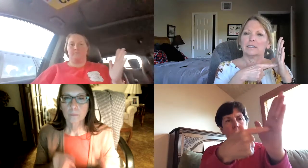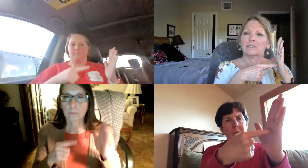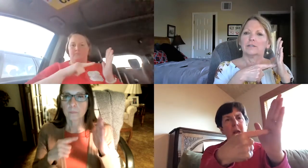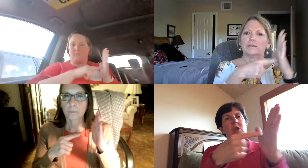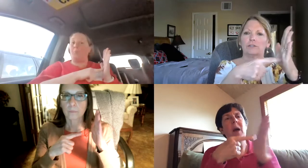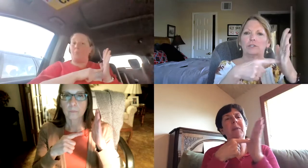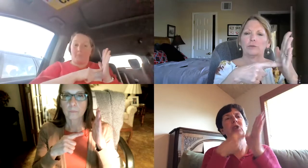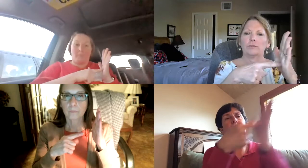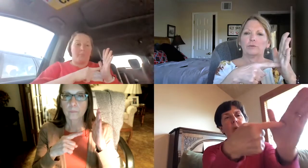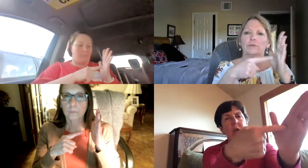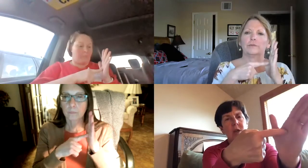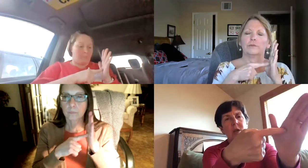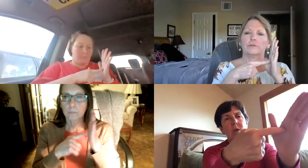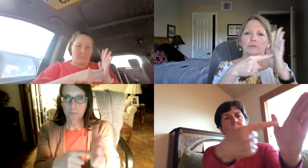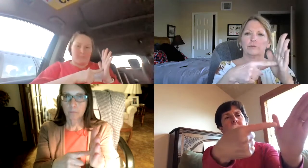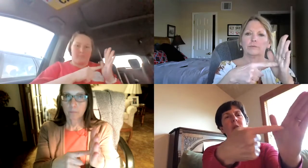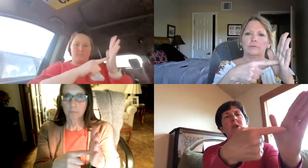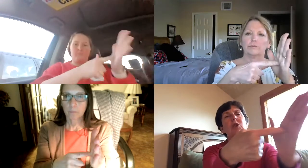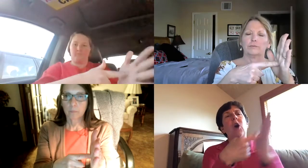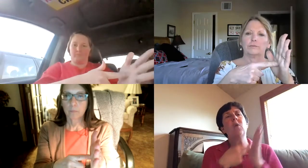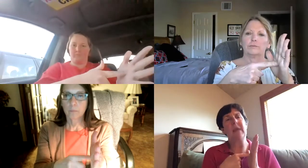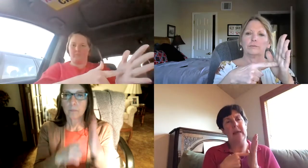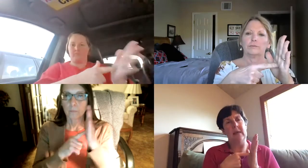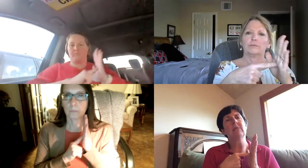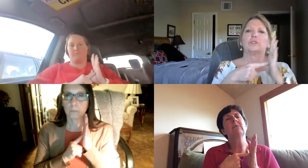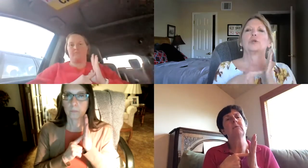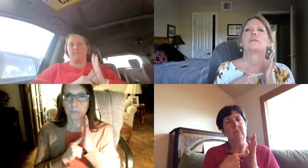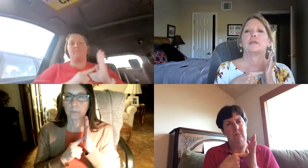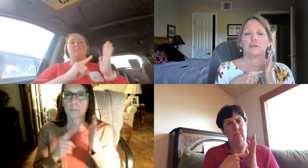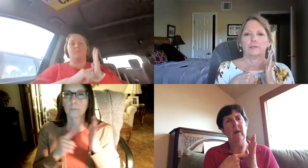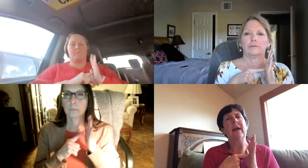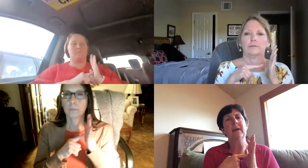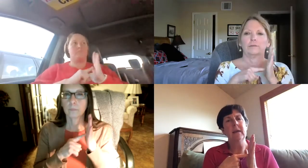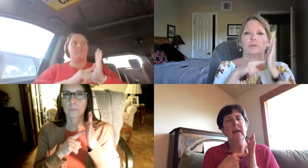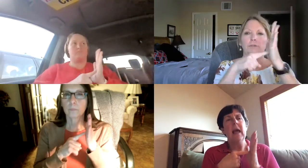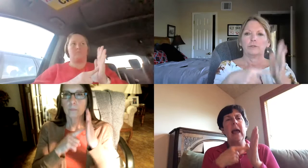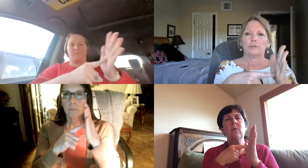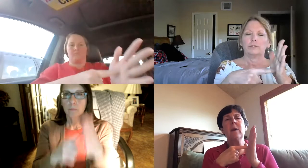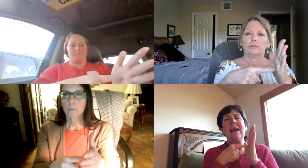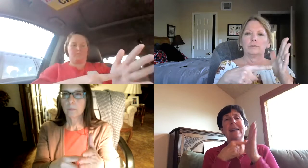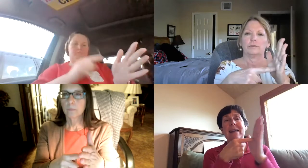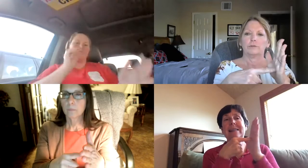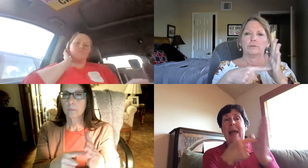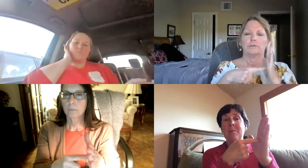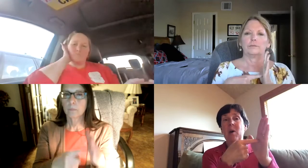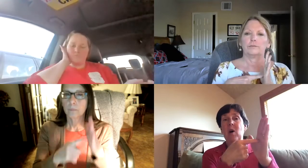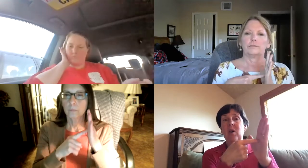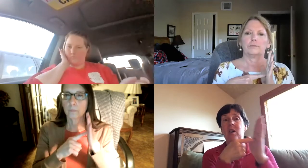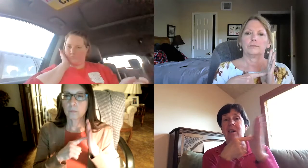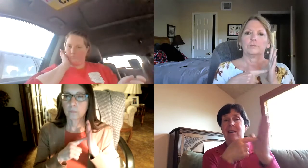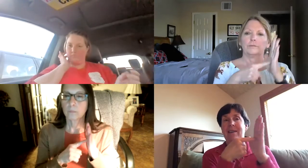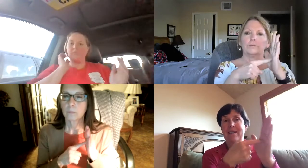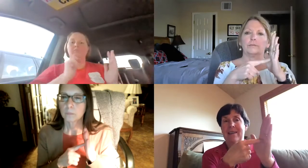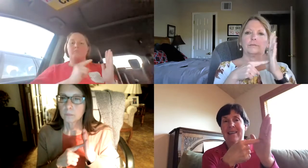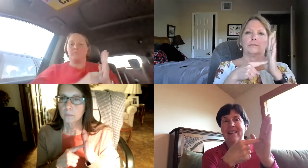show. So I'm going to show you, show me, right? And when I did example,